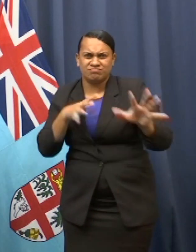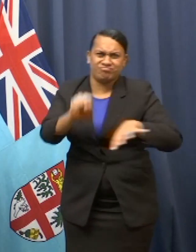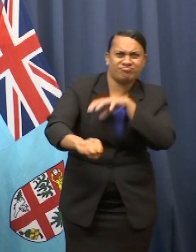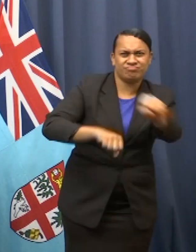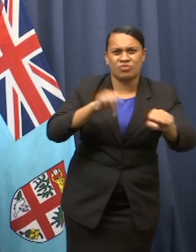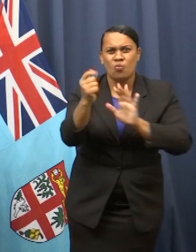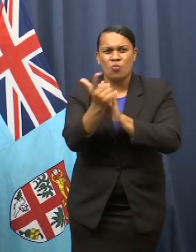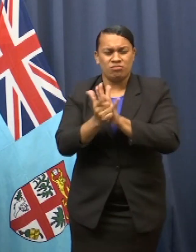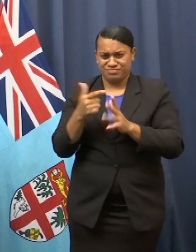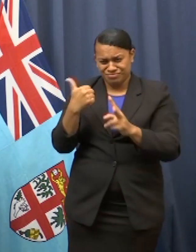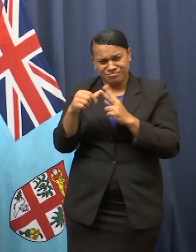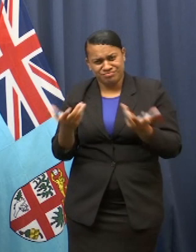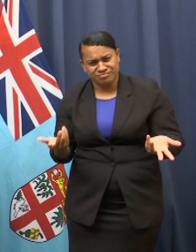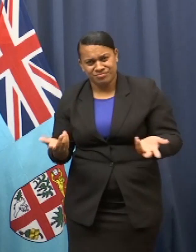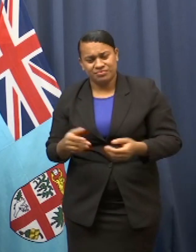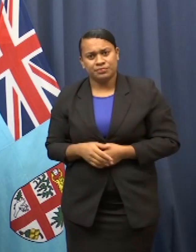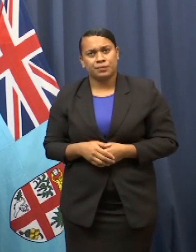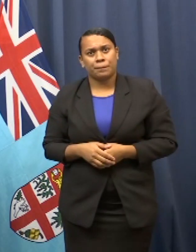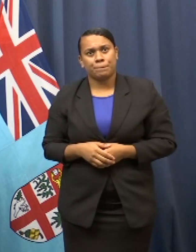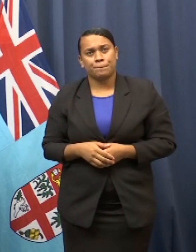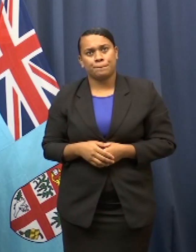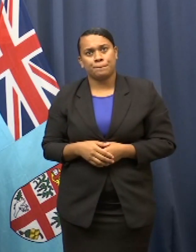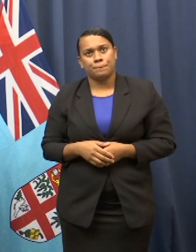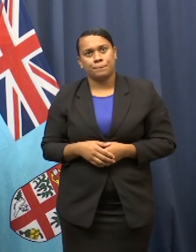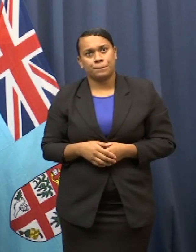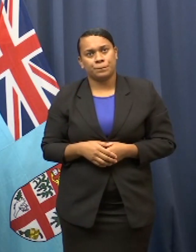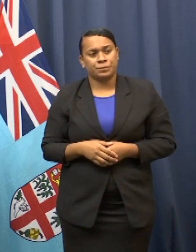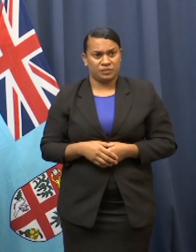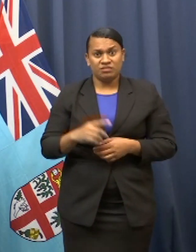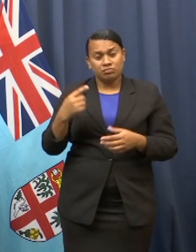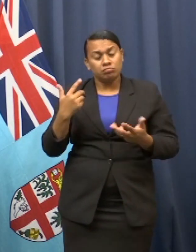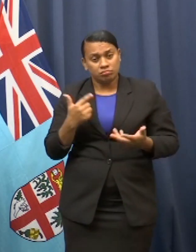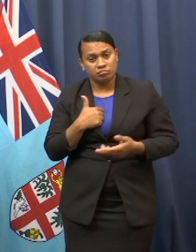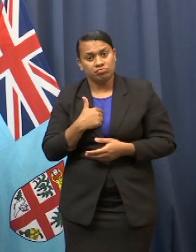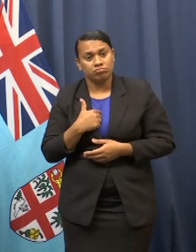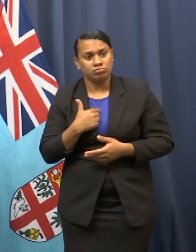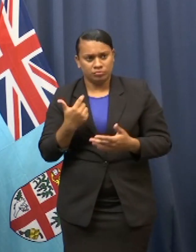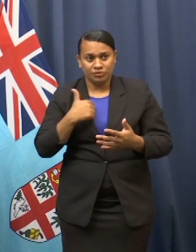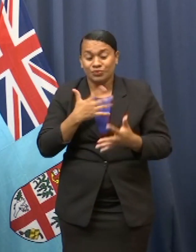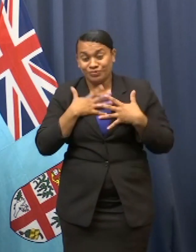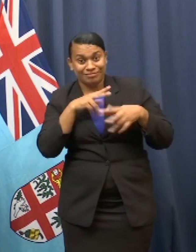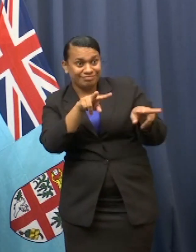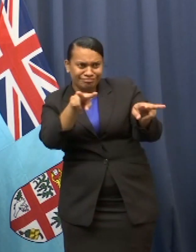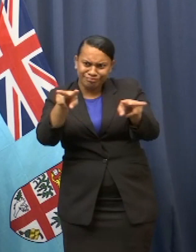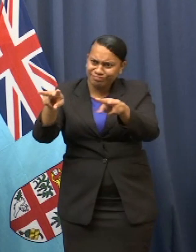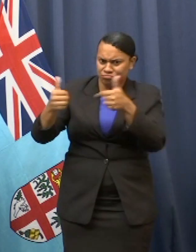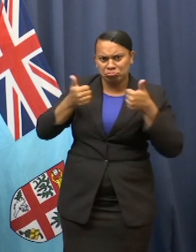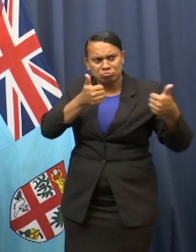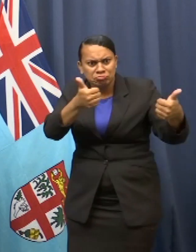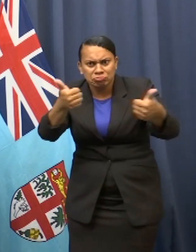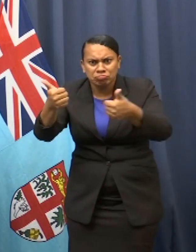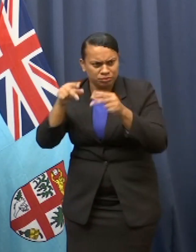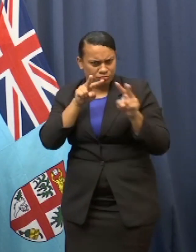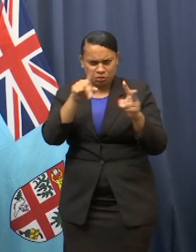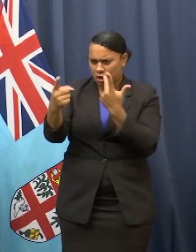I've also been incredibly heartened by the nationwide response to look out for each other's health and